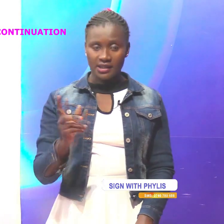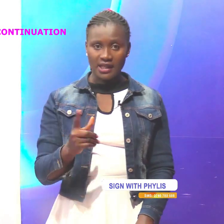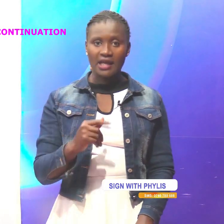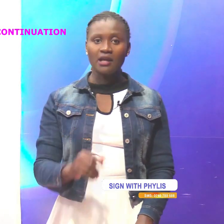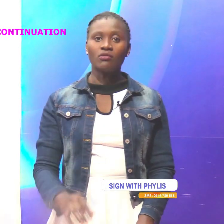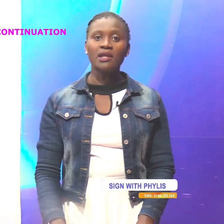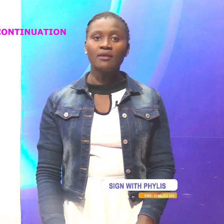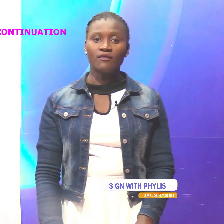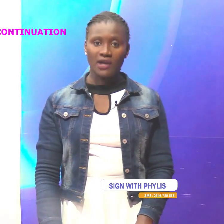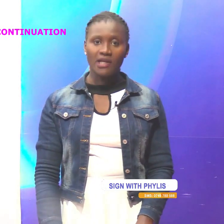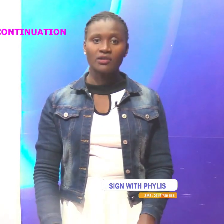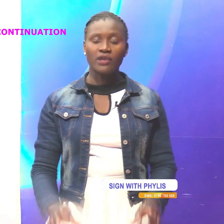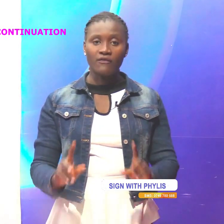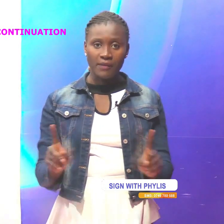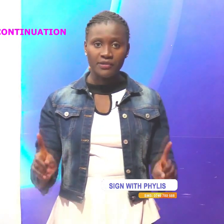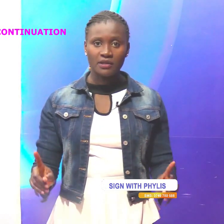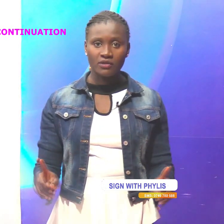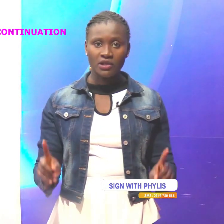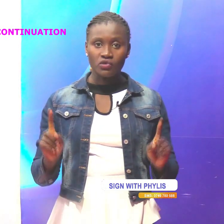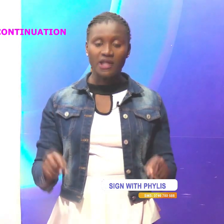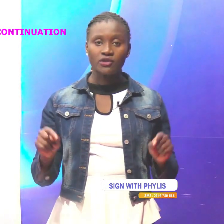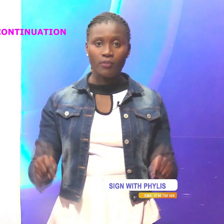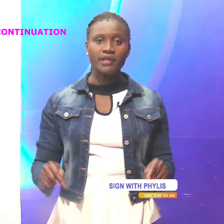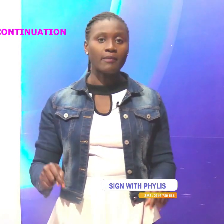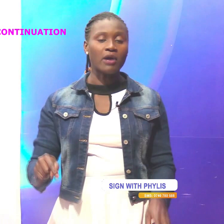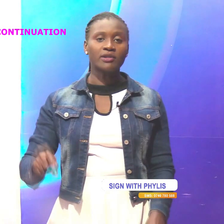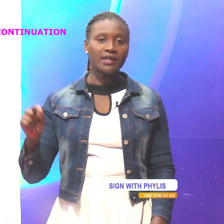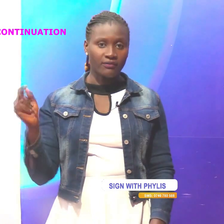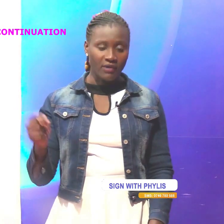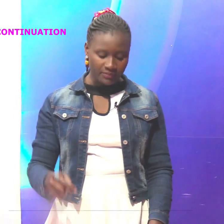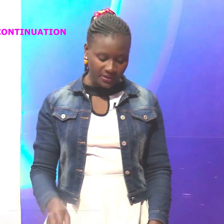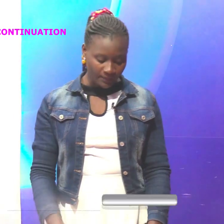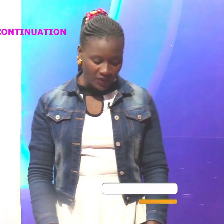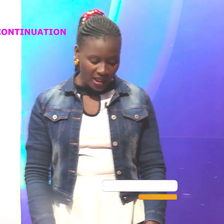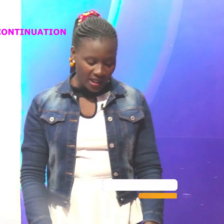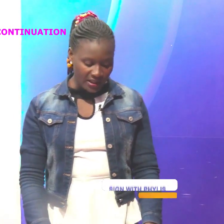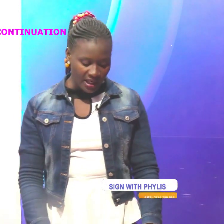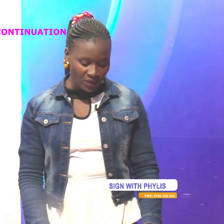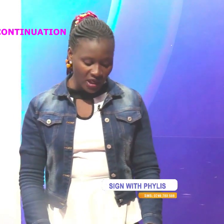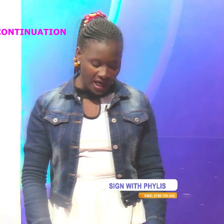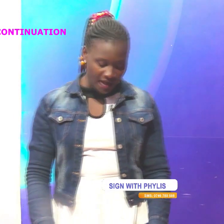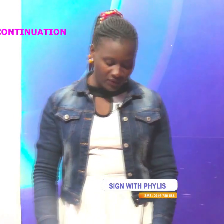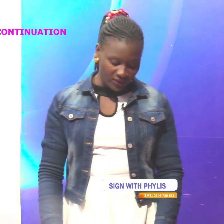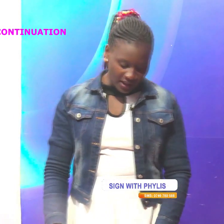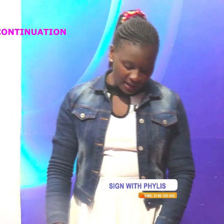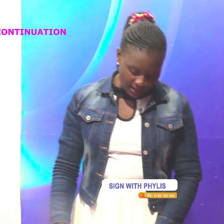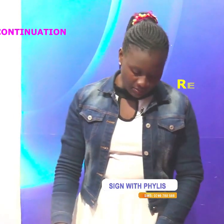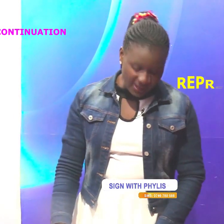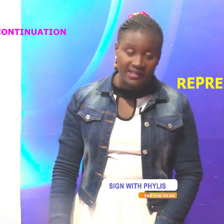signing with Phylis on the verbs, on the today's topics about the verbs. And then we have represent. How